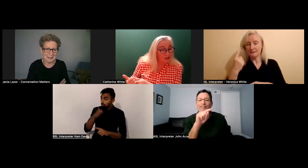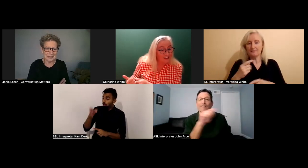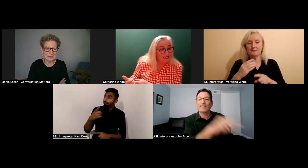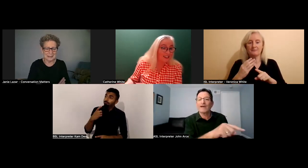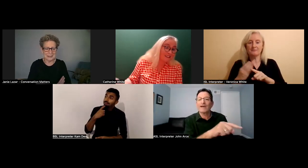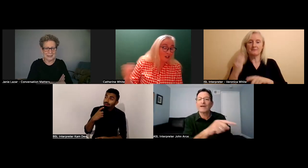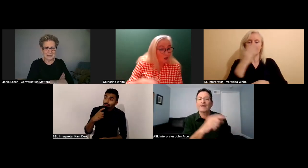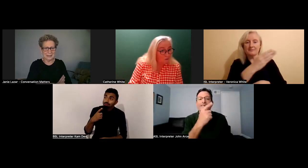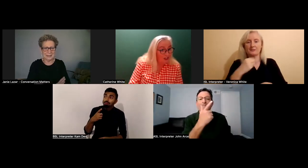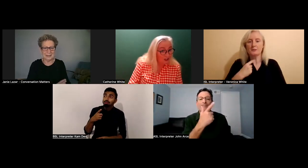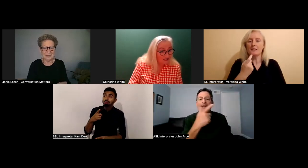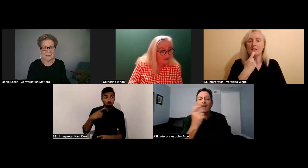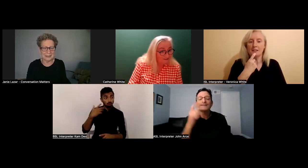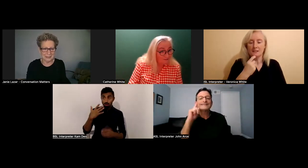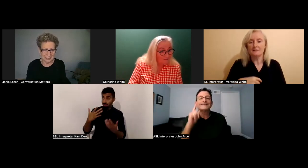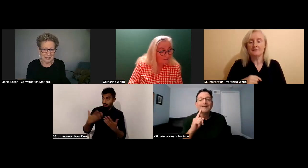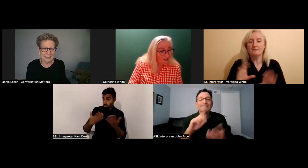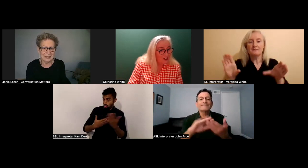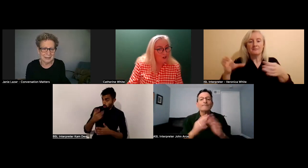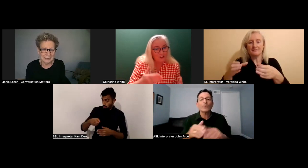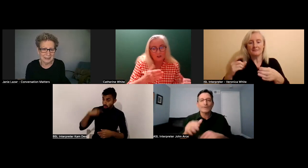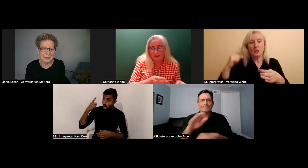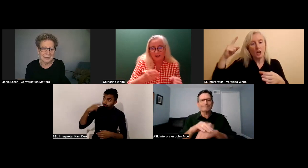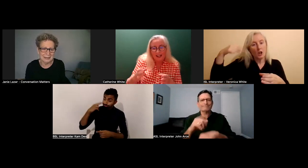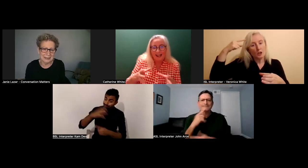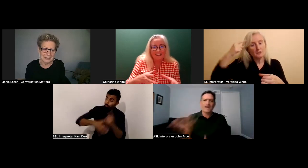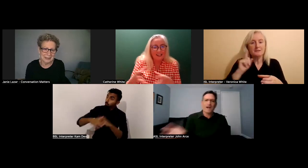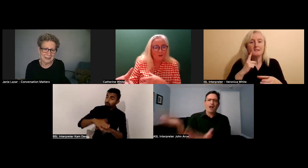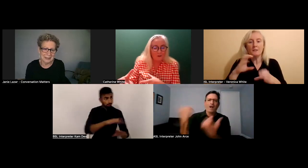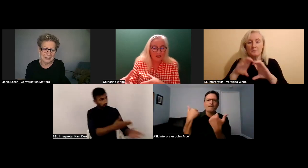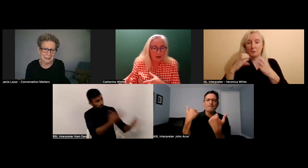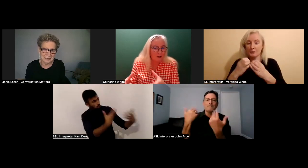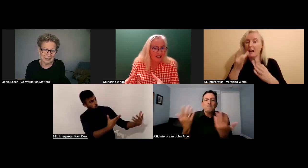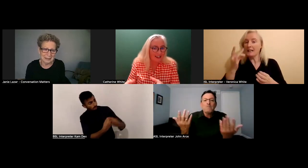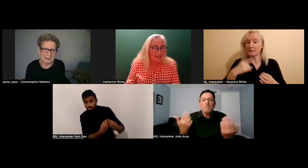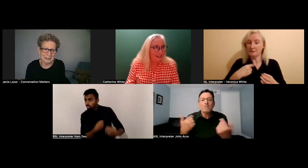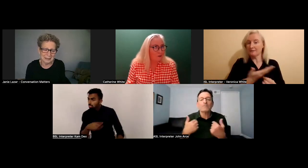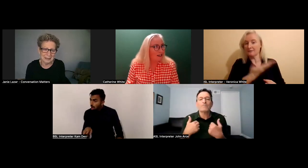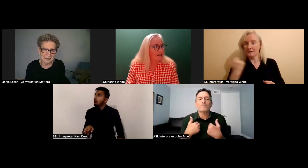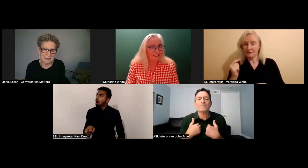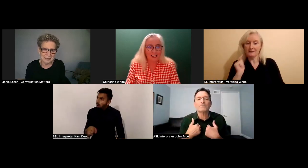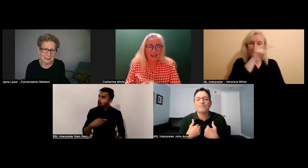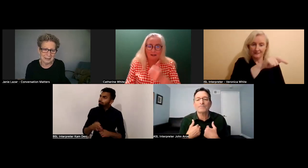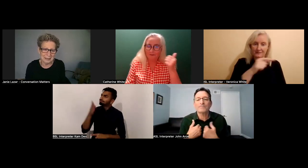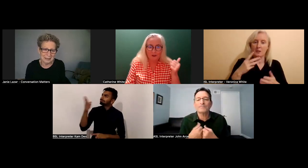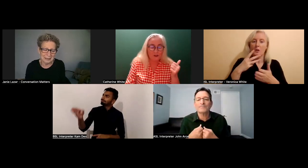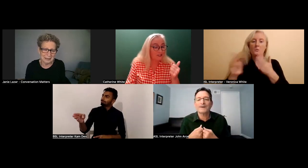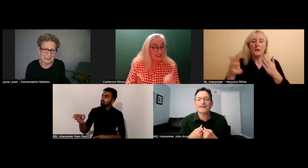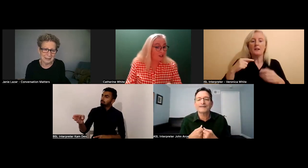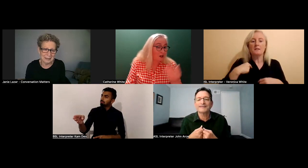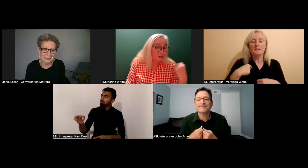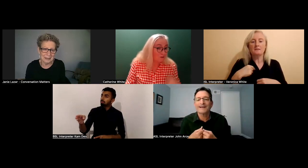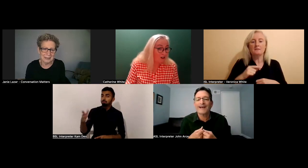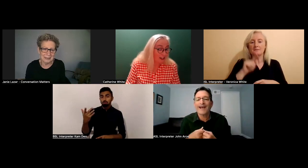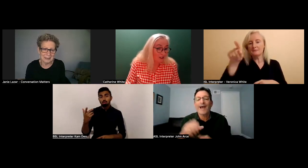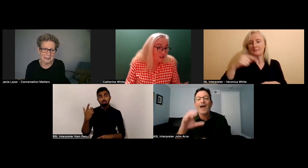Deaf community that said, come with us, you know. So, and then when it was America, it was Coda